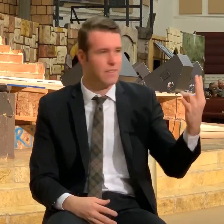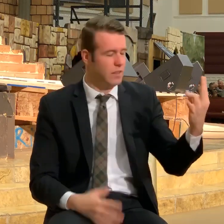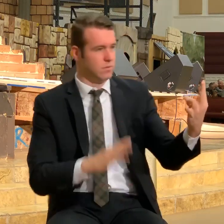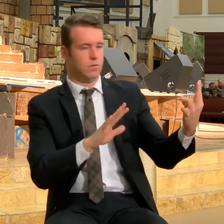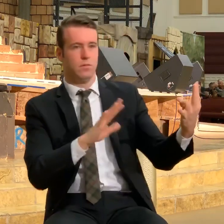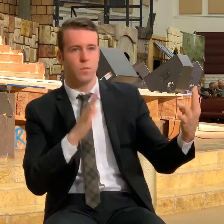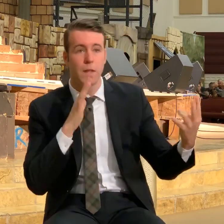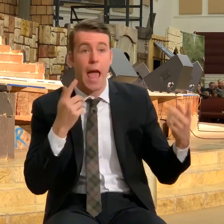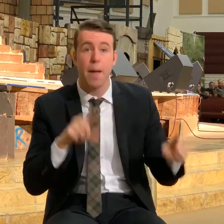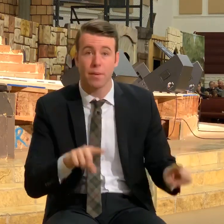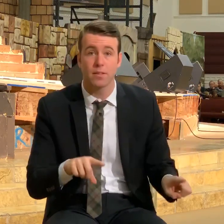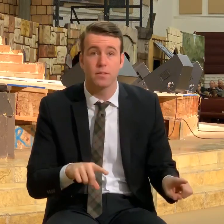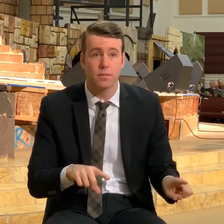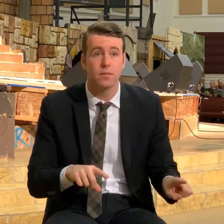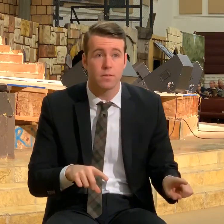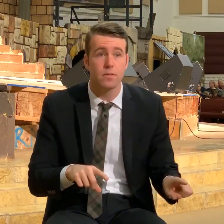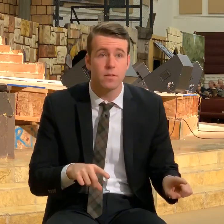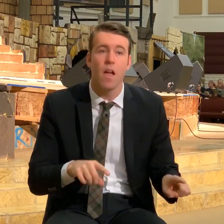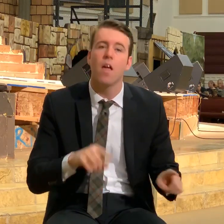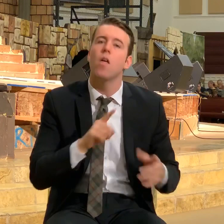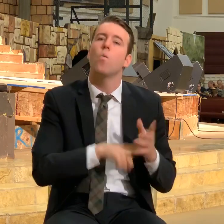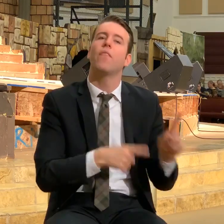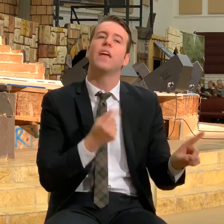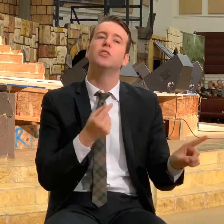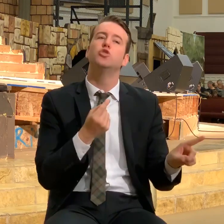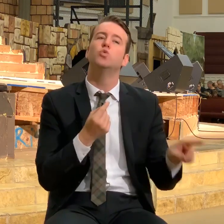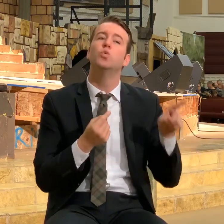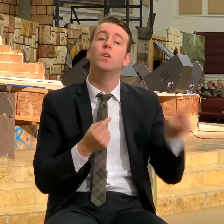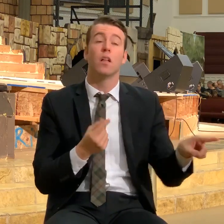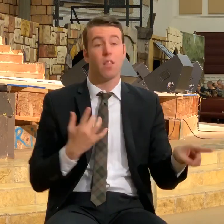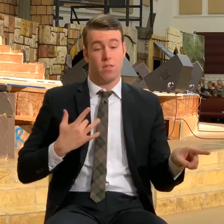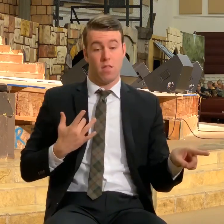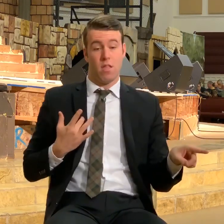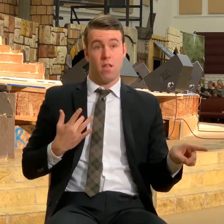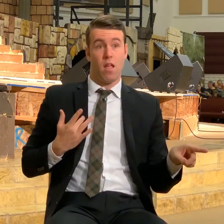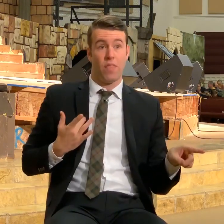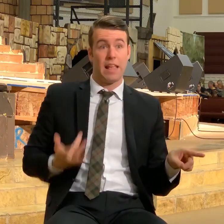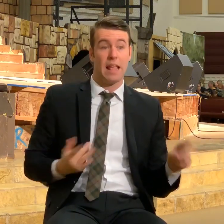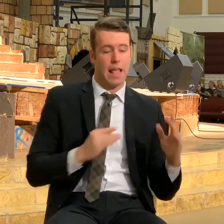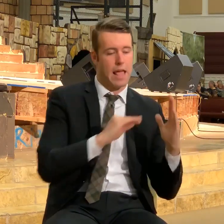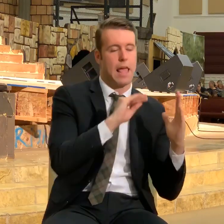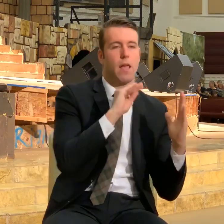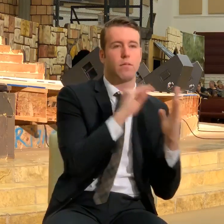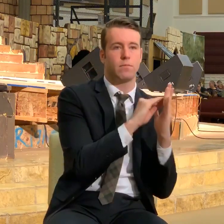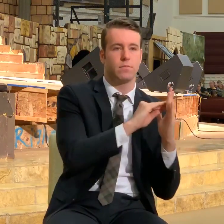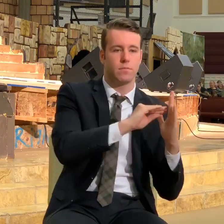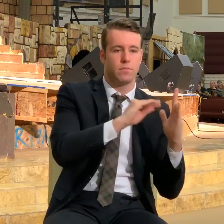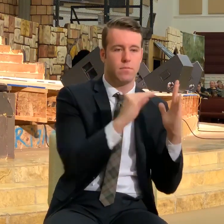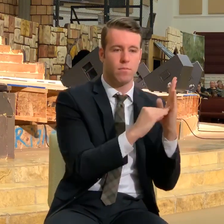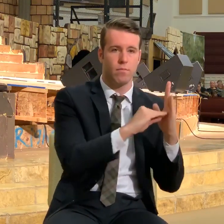And they, here's what they do. They will keep record